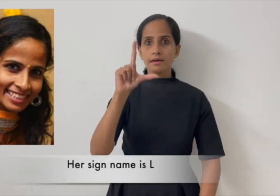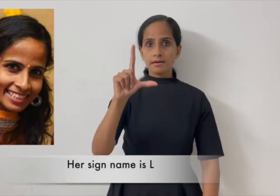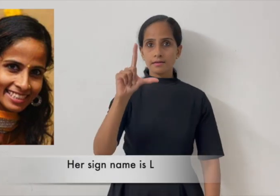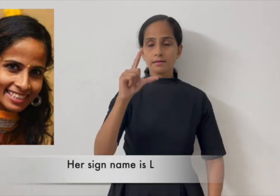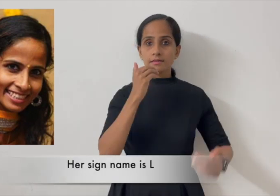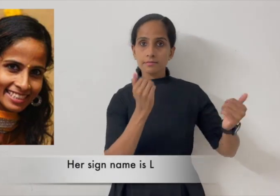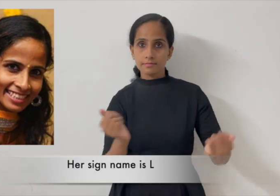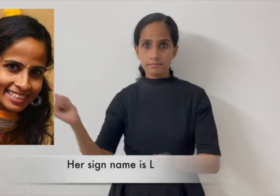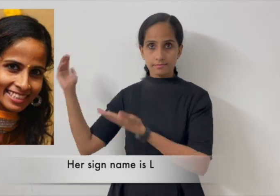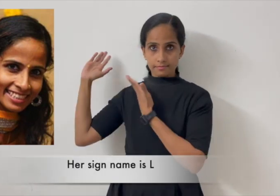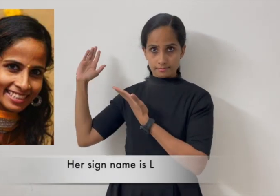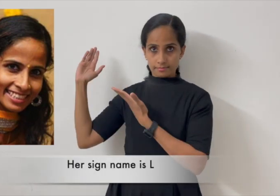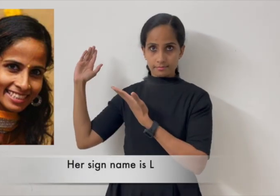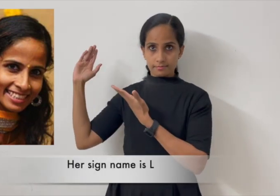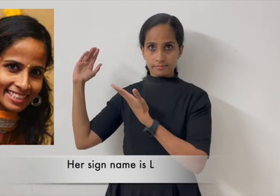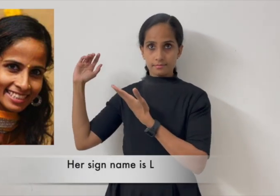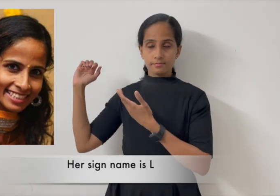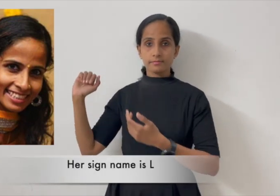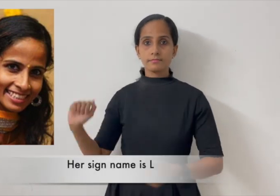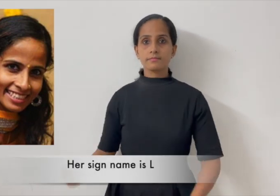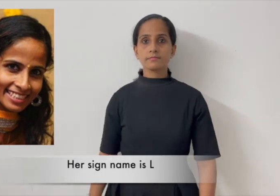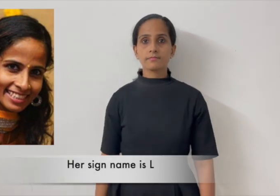Her sign name is L.